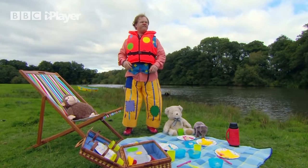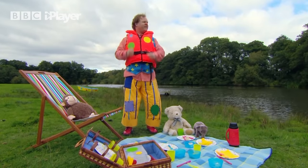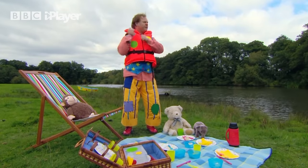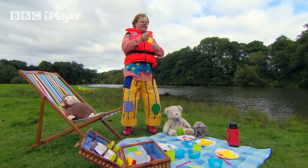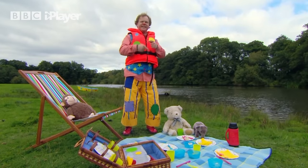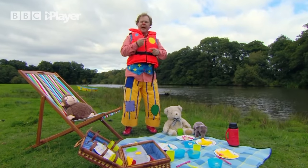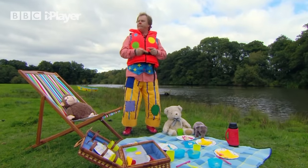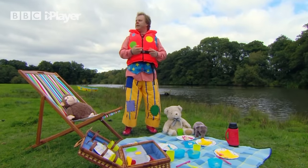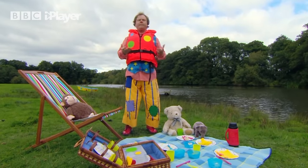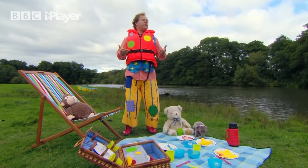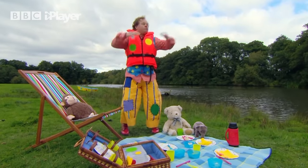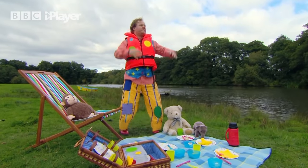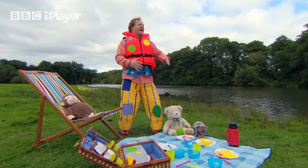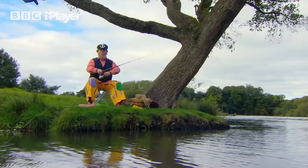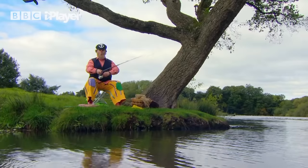fisherman tumble i mean